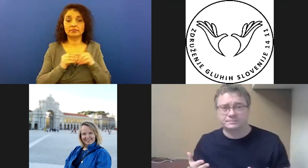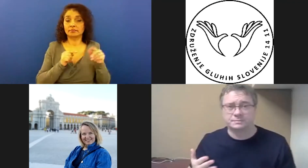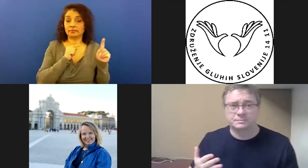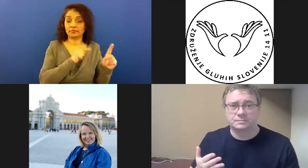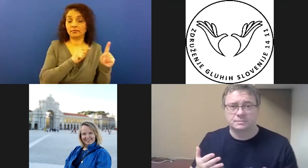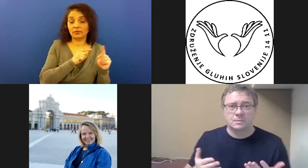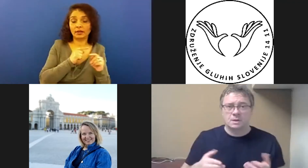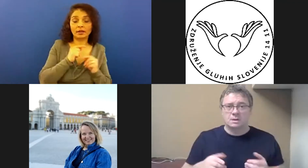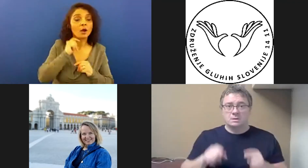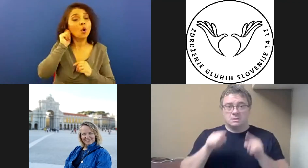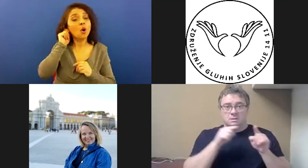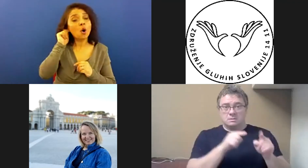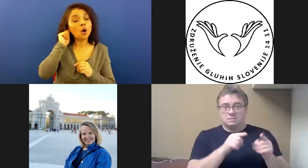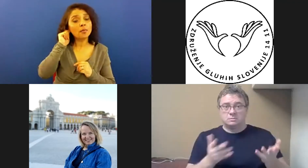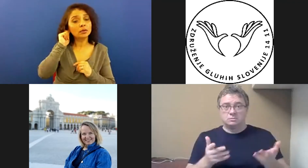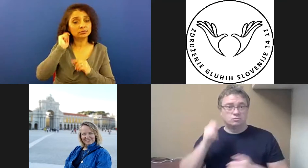In slums.